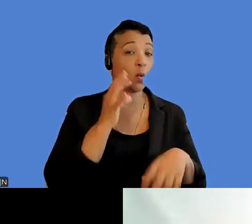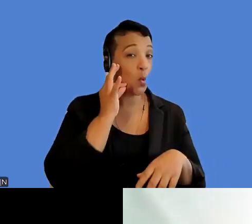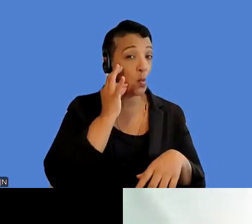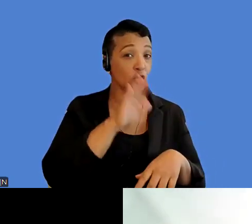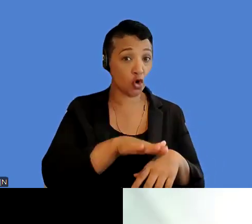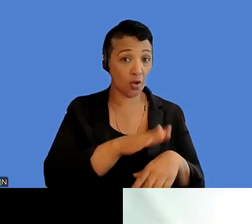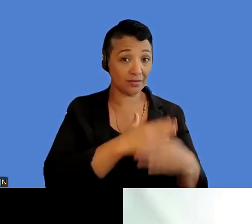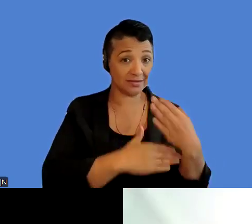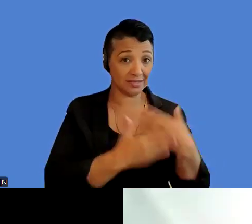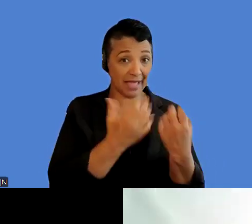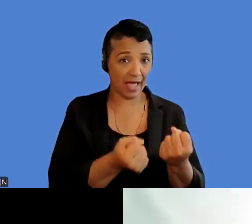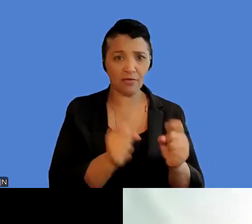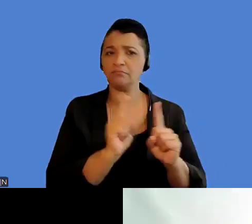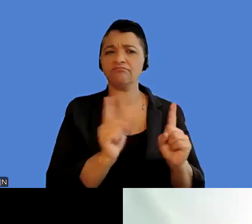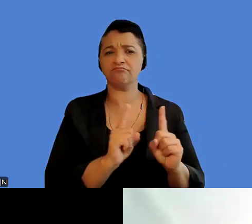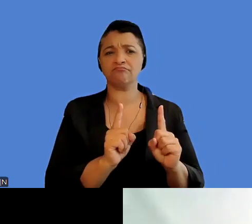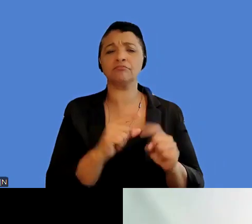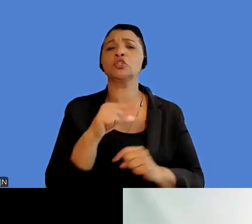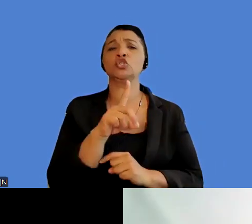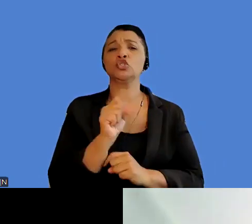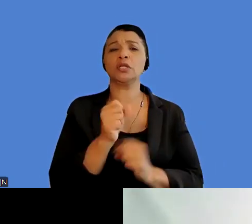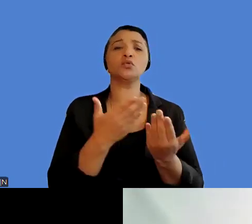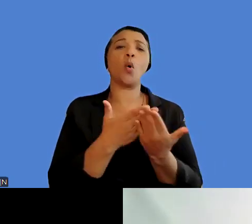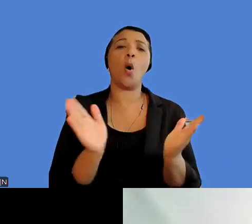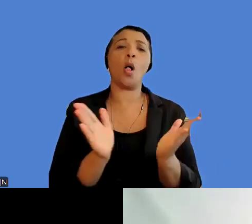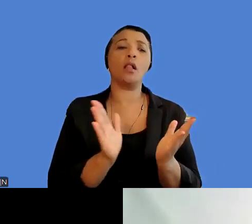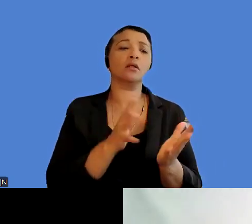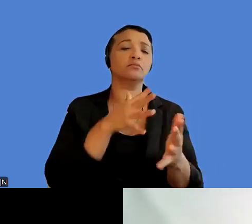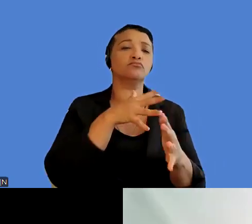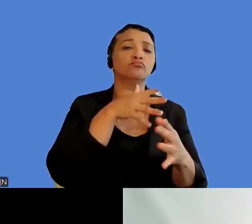with disabilities during the GDS, but we